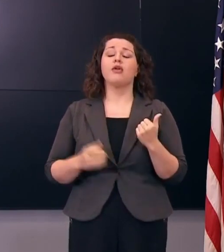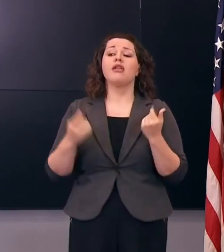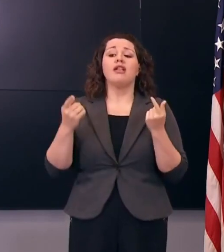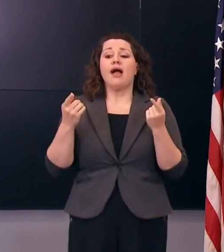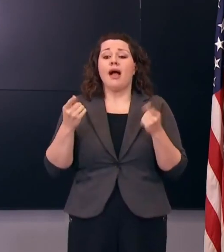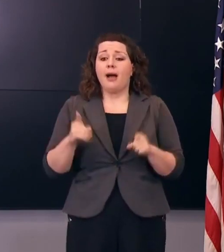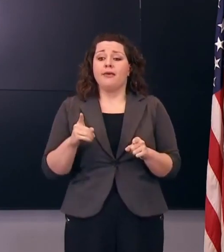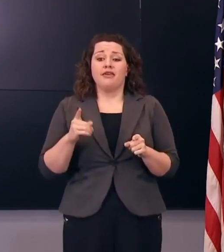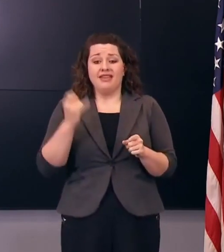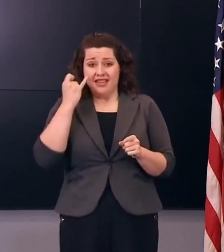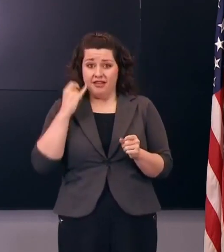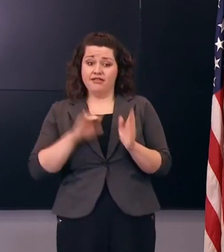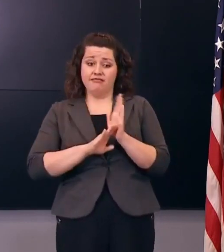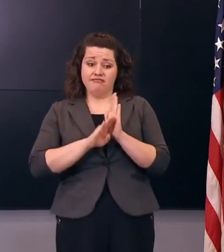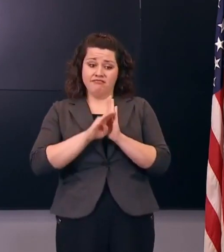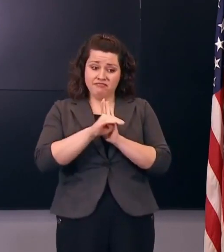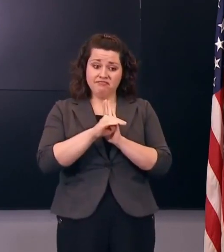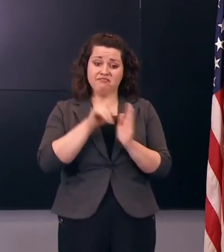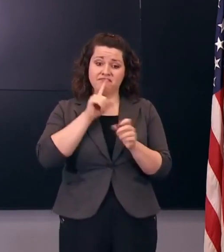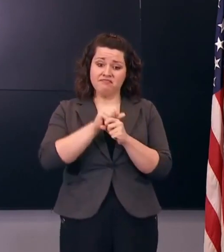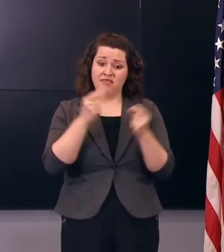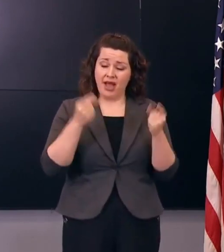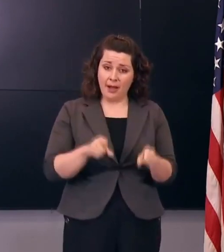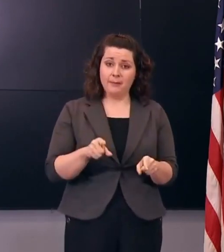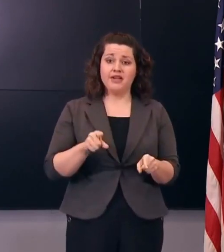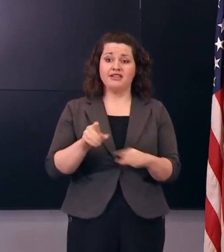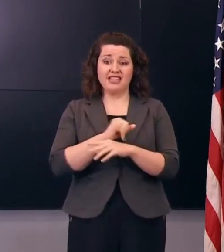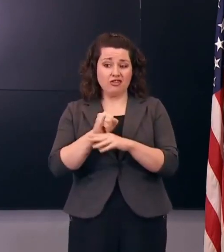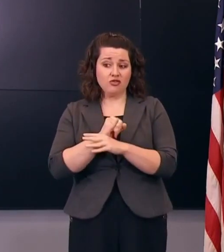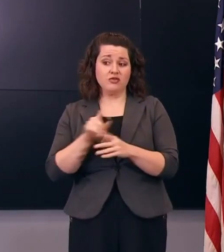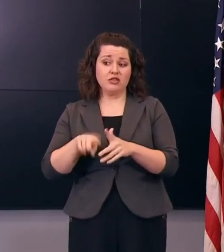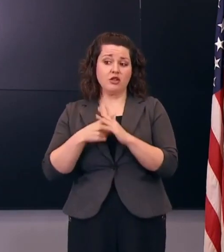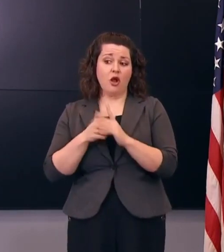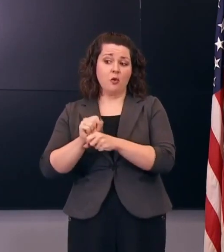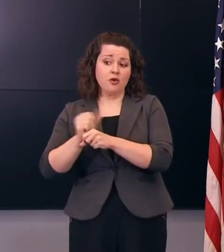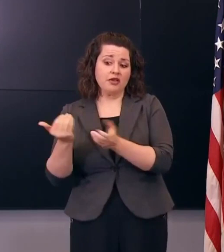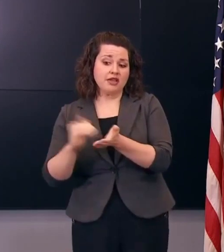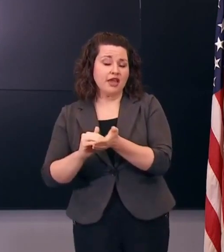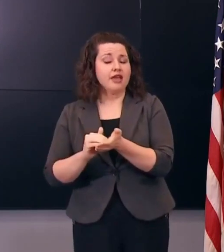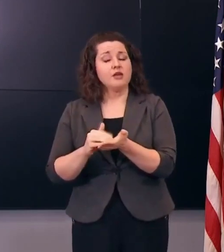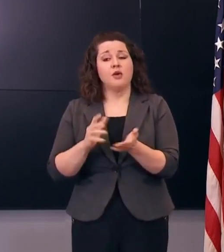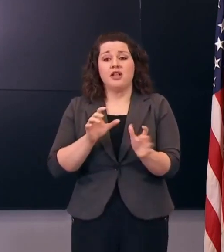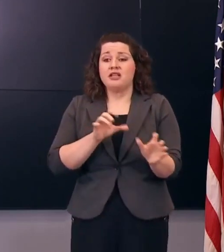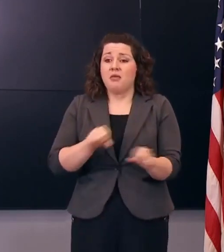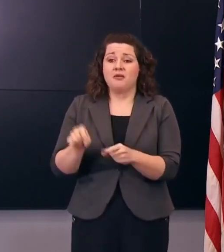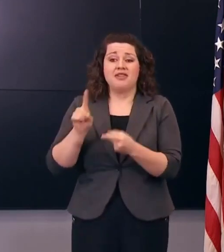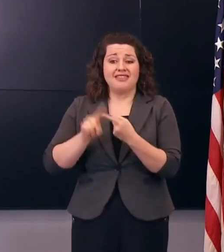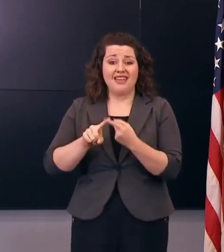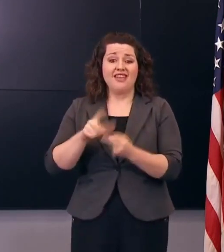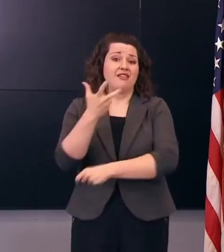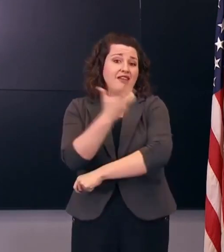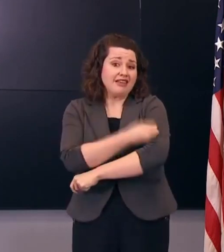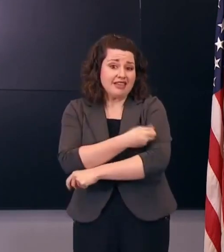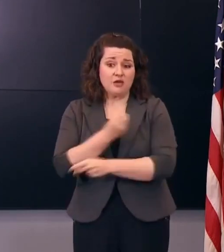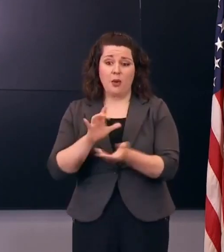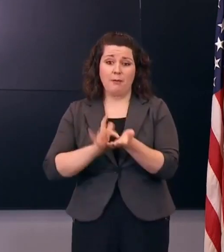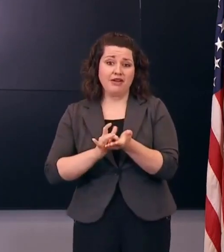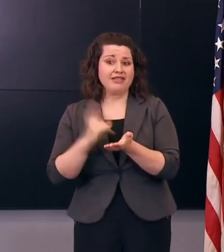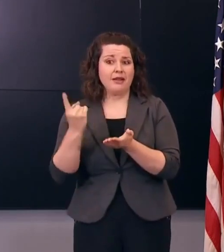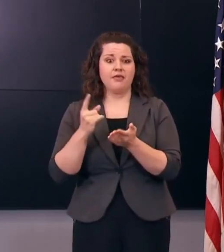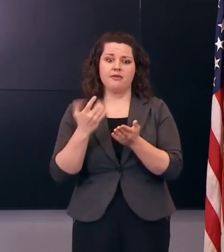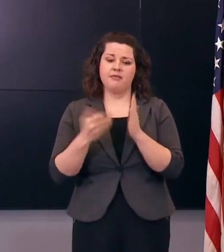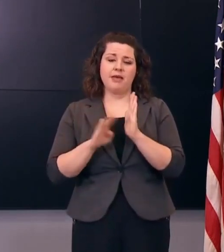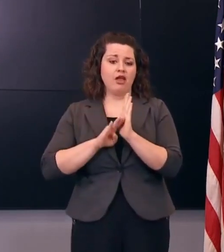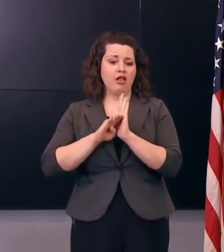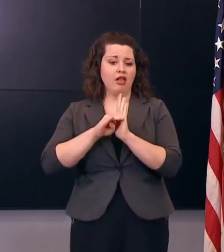the curve and we work out of it and we're bringing industry back on, there's the potential until we get a vaccine or that it's going to tick back up at some point.